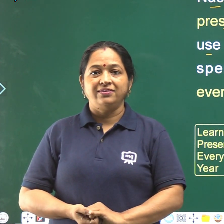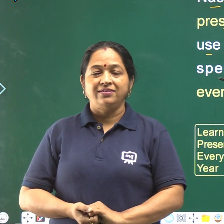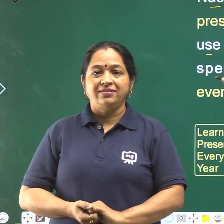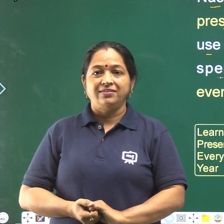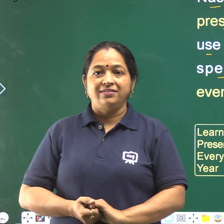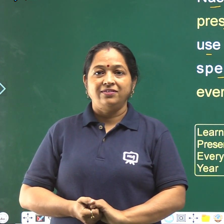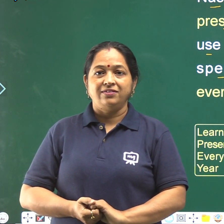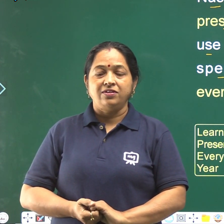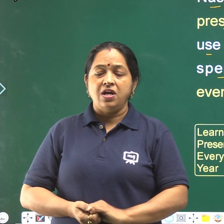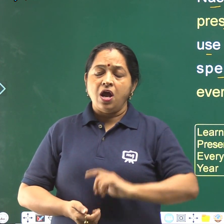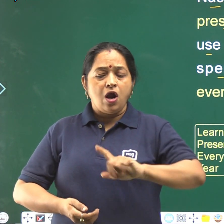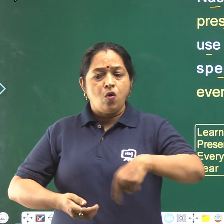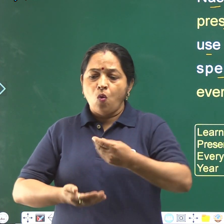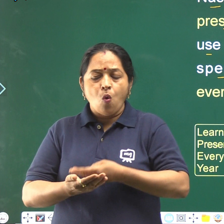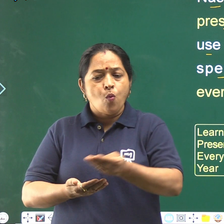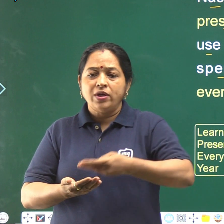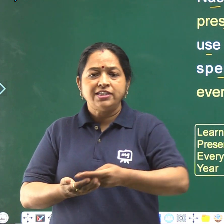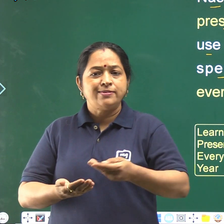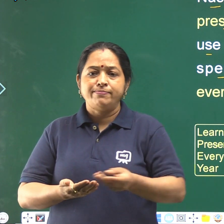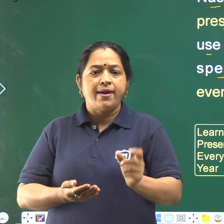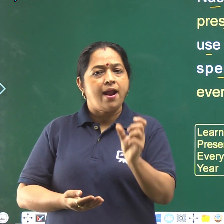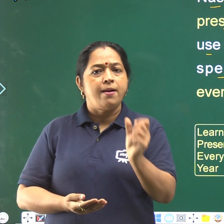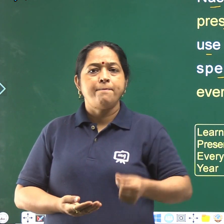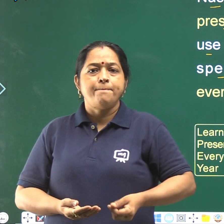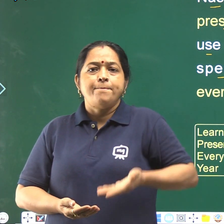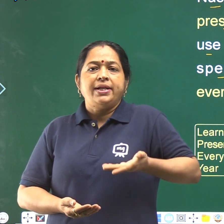and not spend money